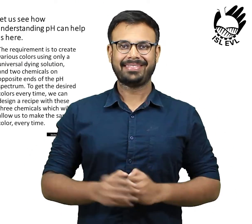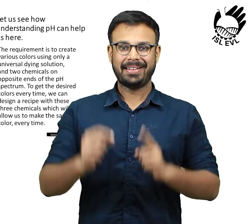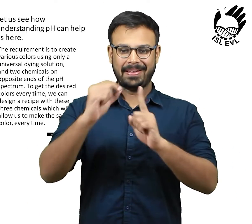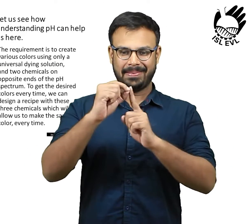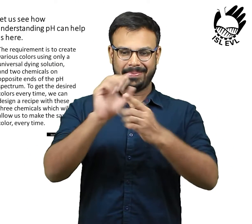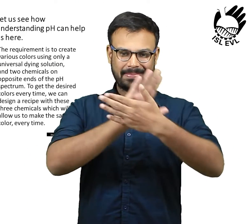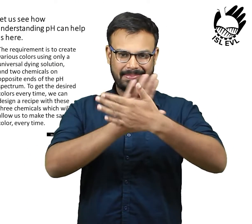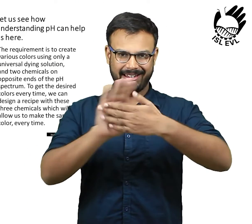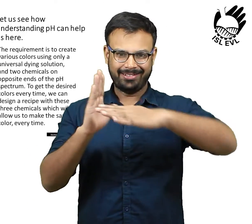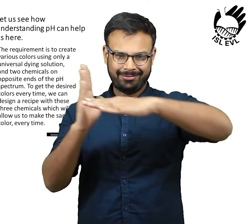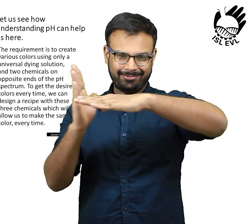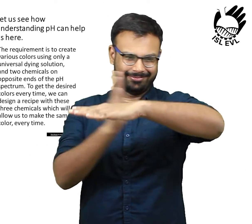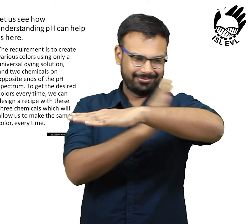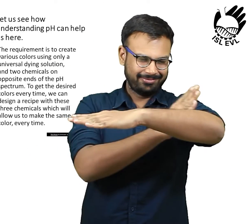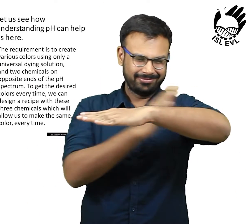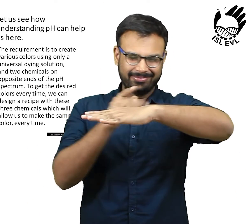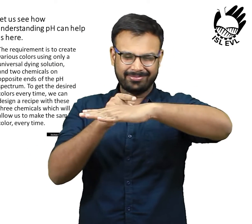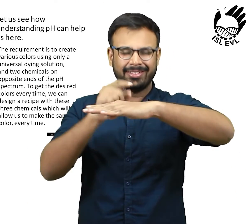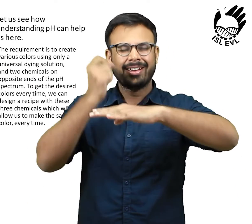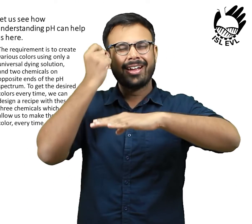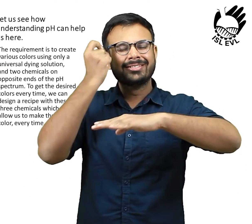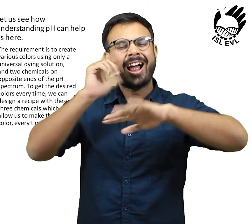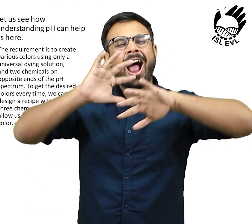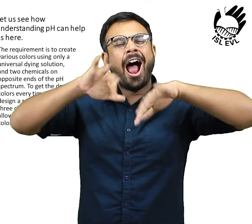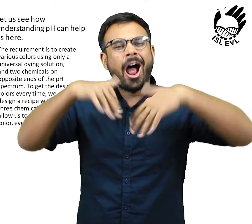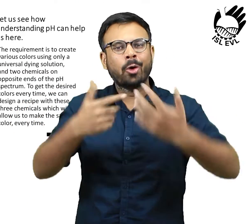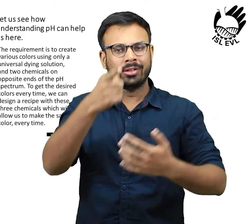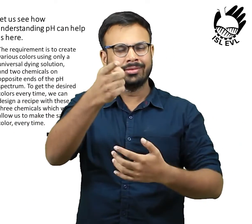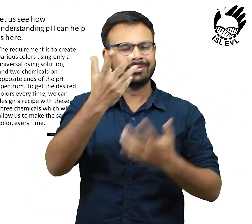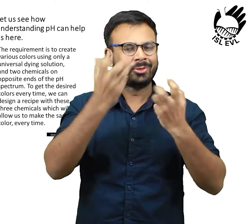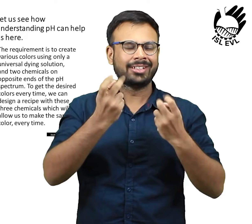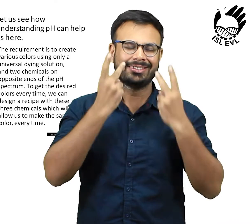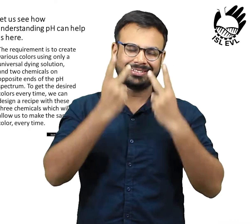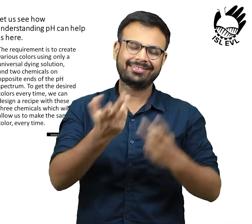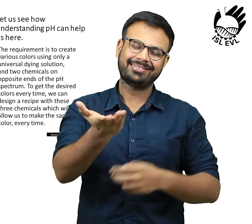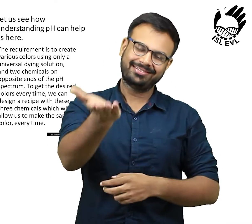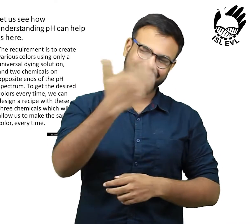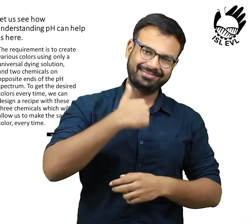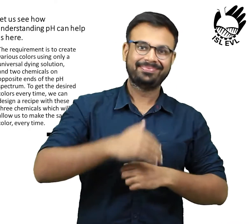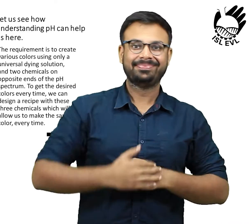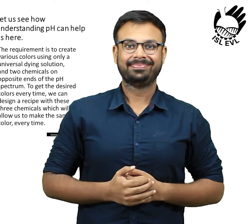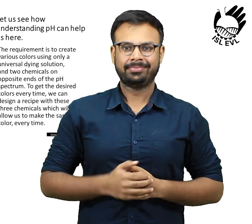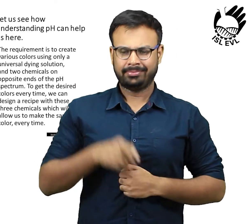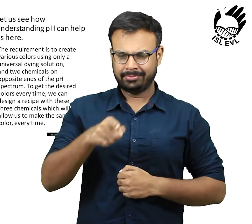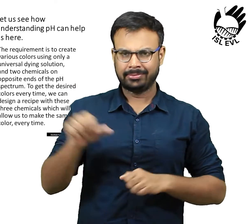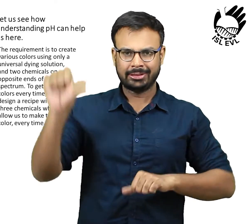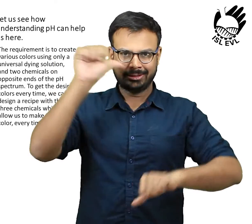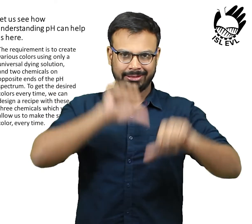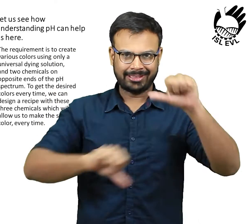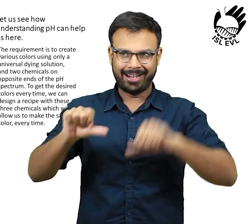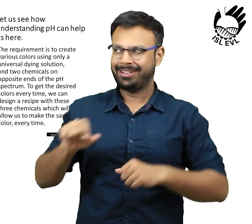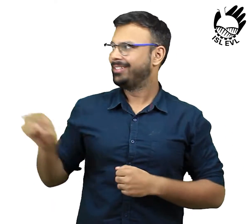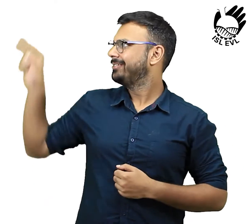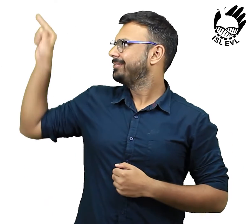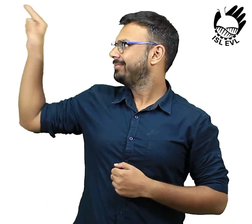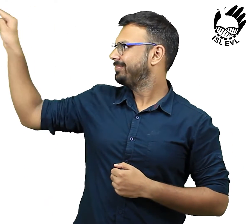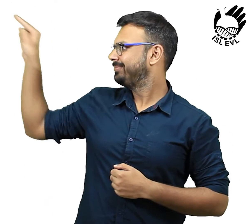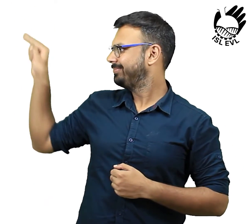hydroxide, as well as a universal indicator solution. Now, what should we